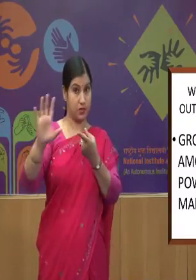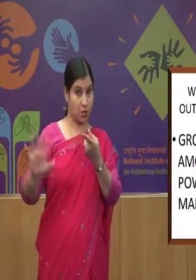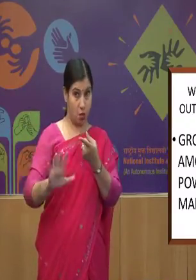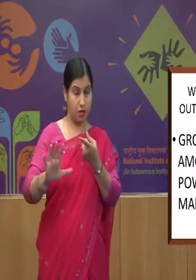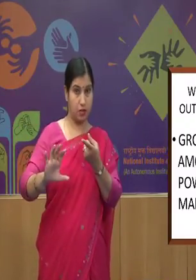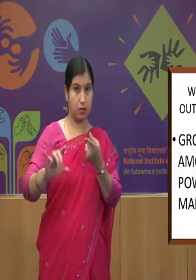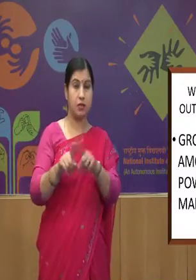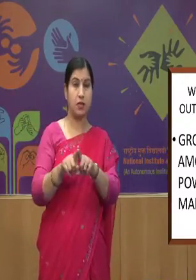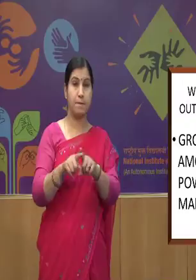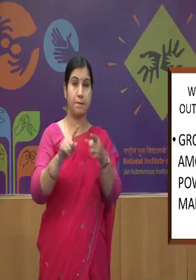like England,